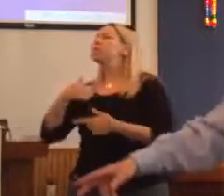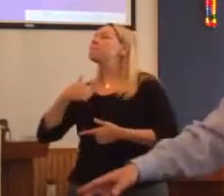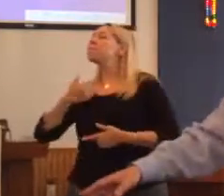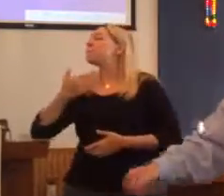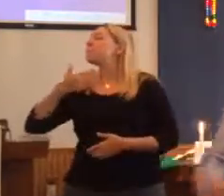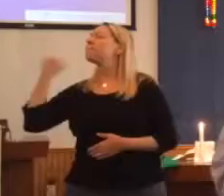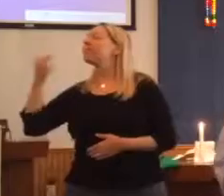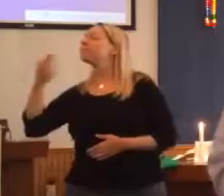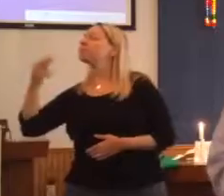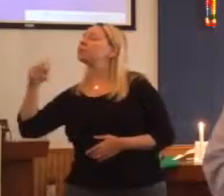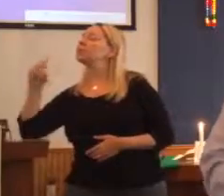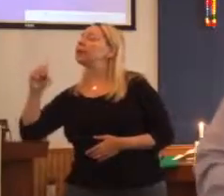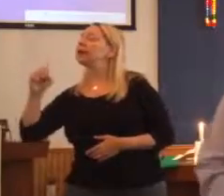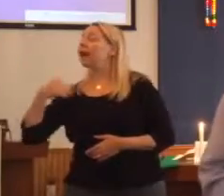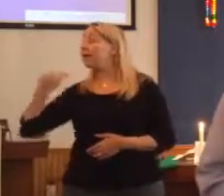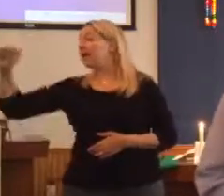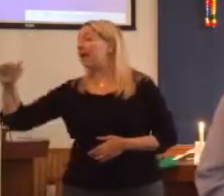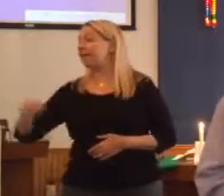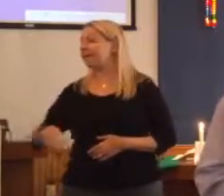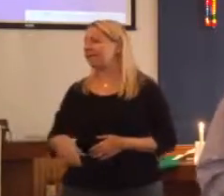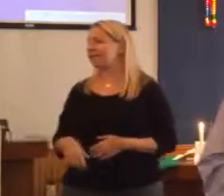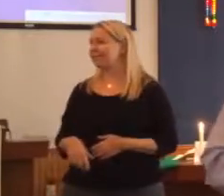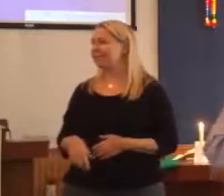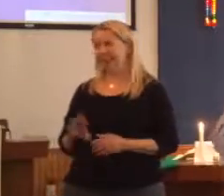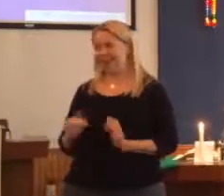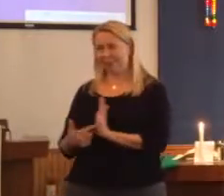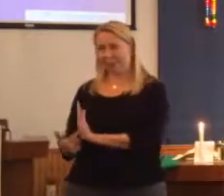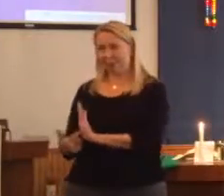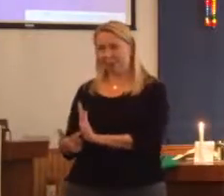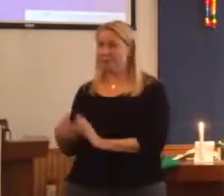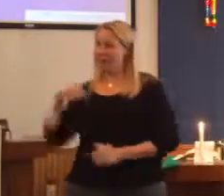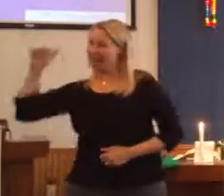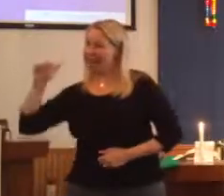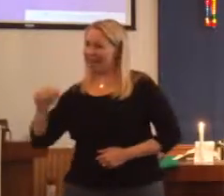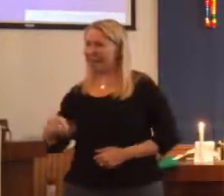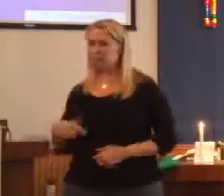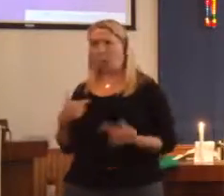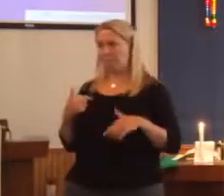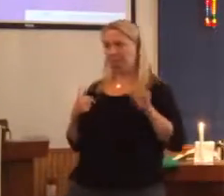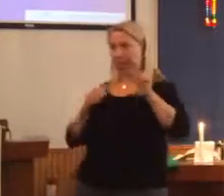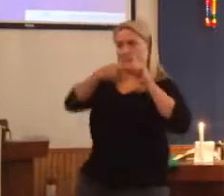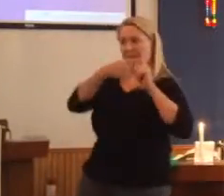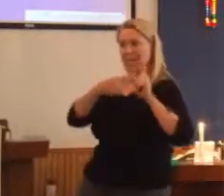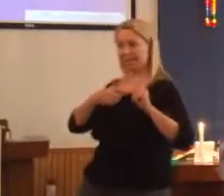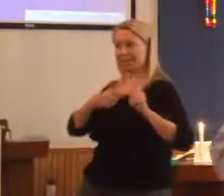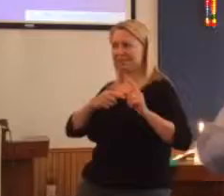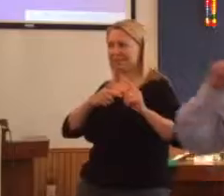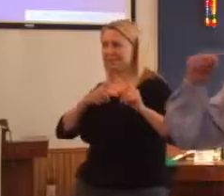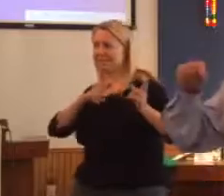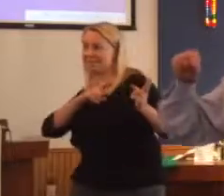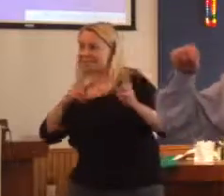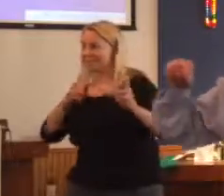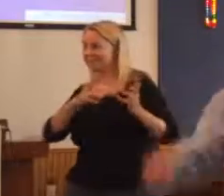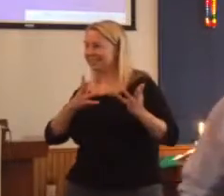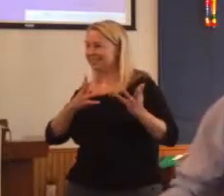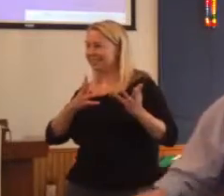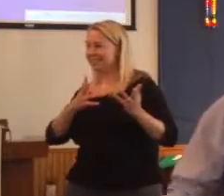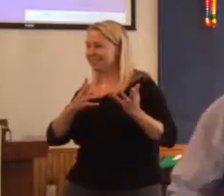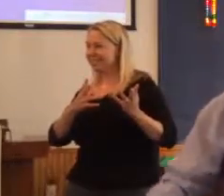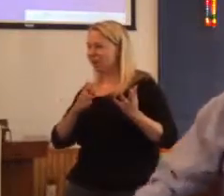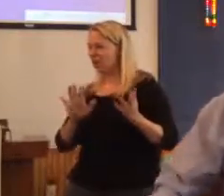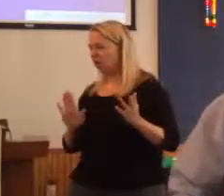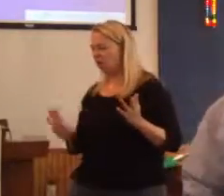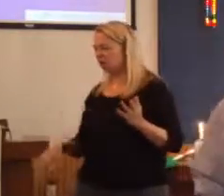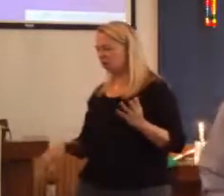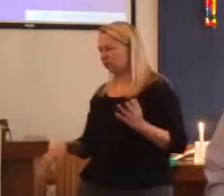on the test, without ever showing the grades, of course. Or in some groups, you know, the prize went to the person who got the lowest